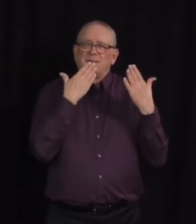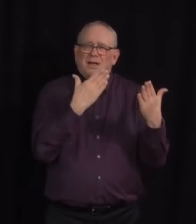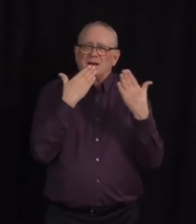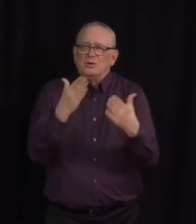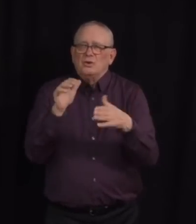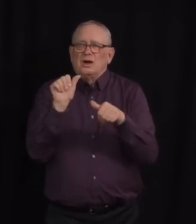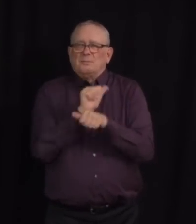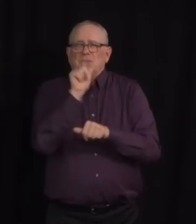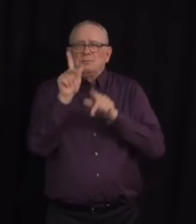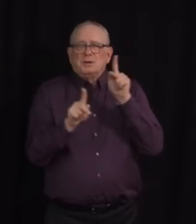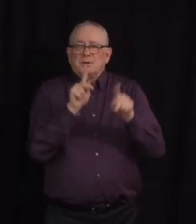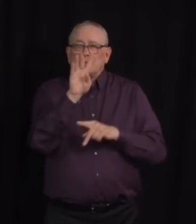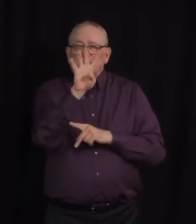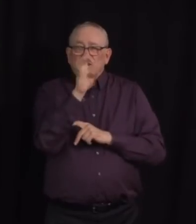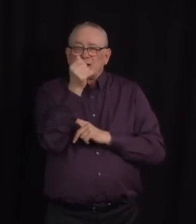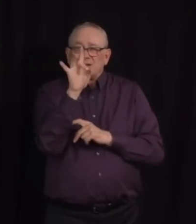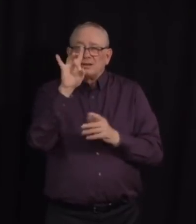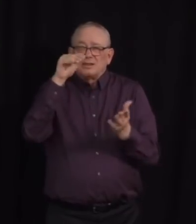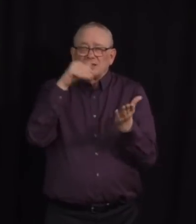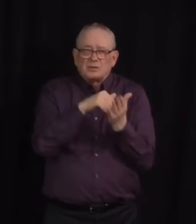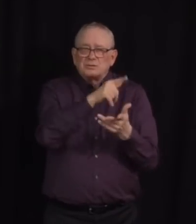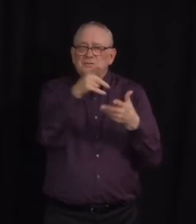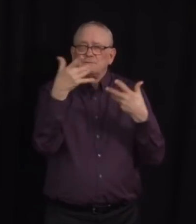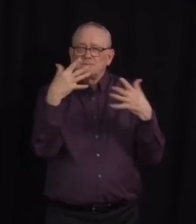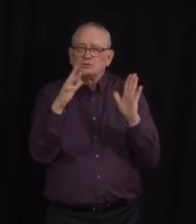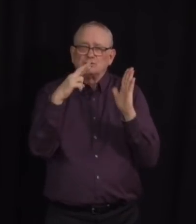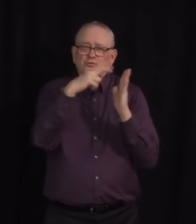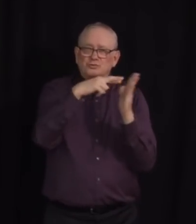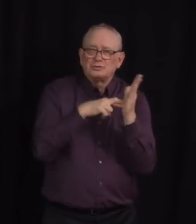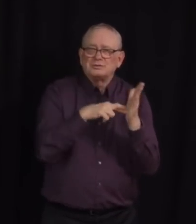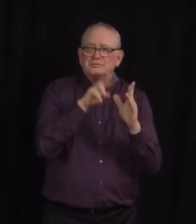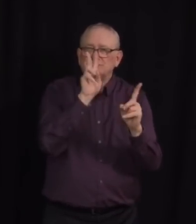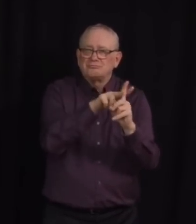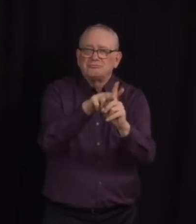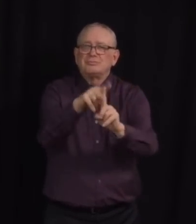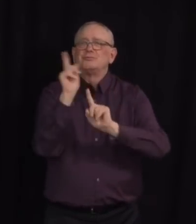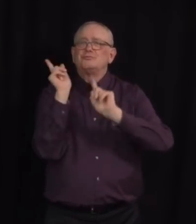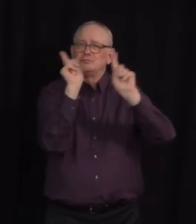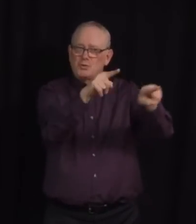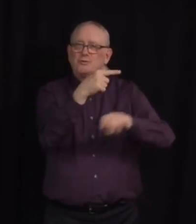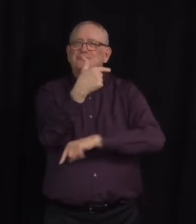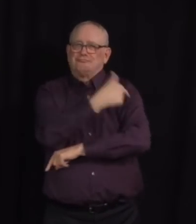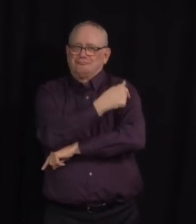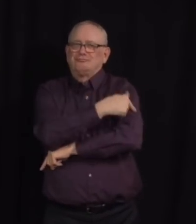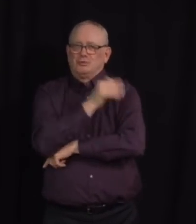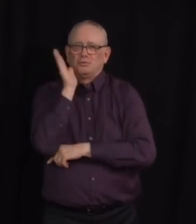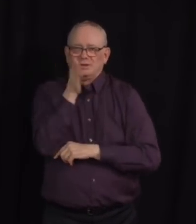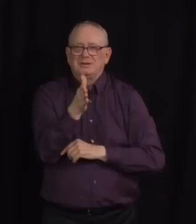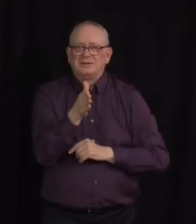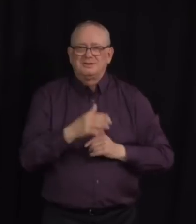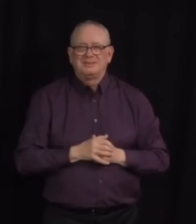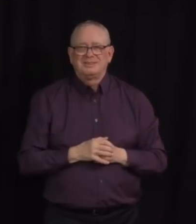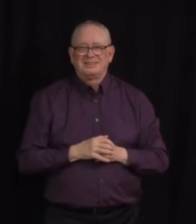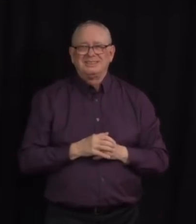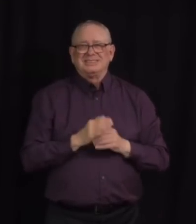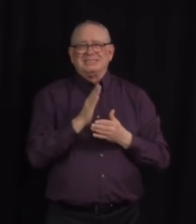I know that there are still questions from some Albertans about whether or not the AstraZeneca vaccine is still safe to